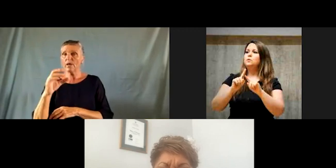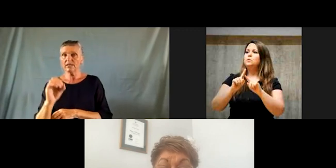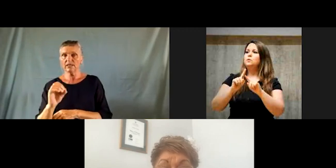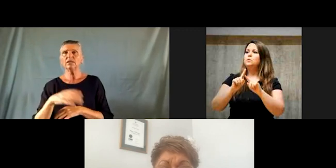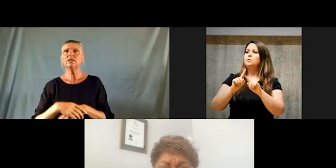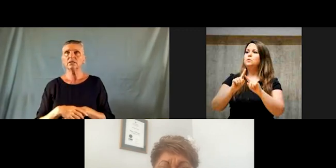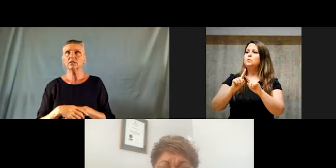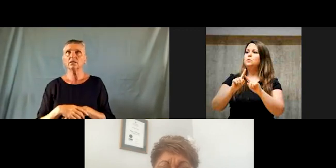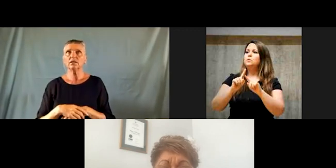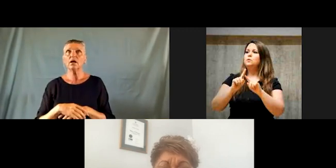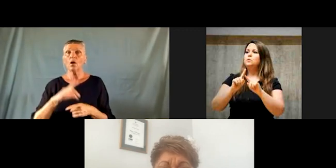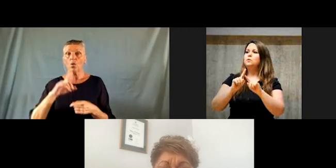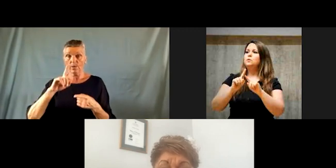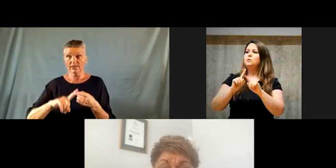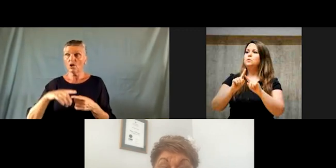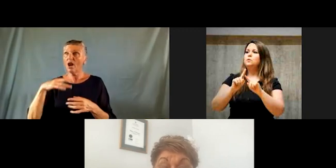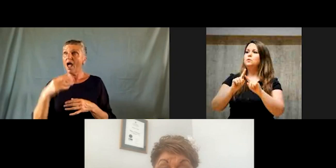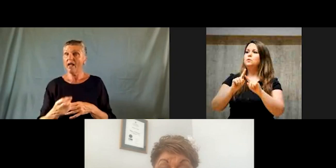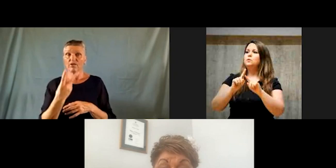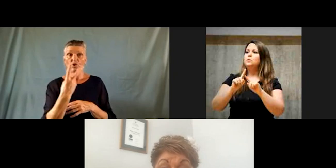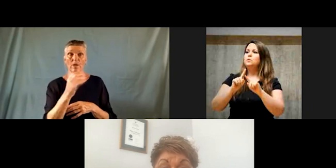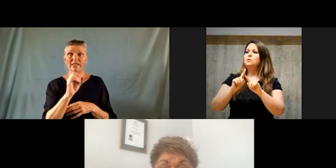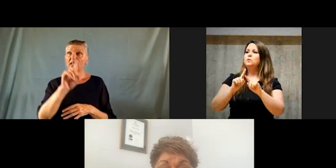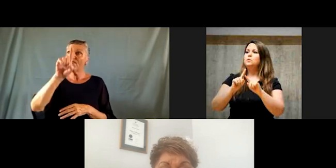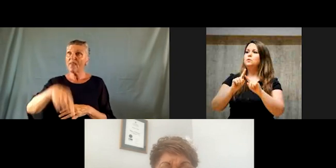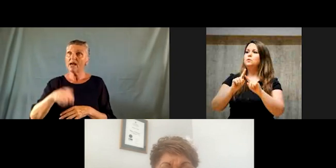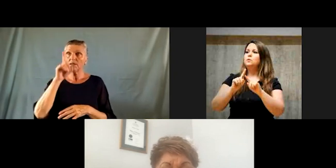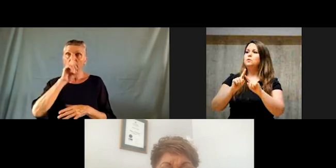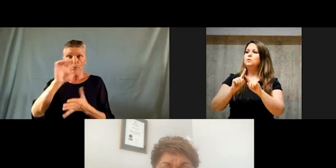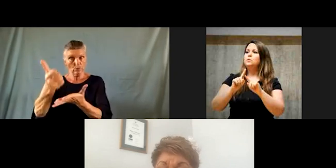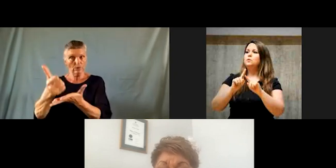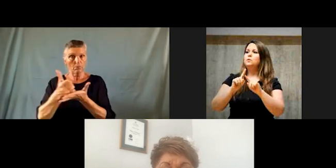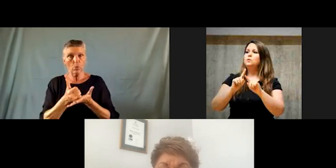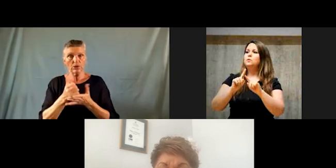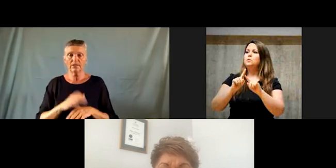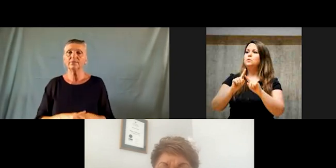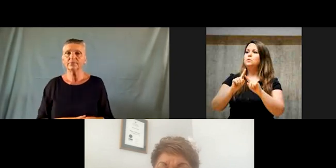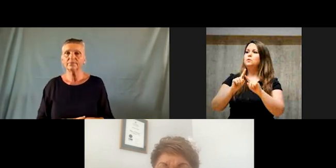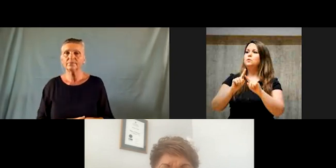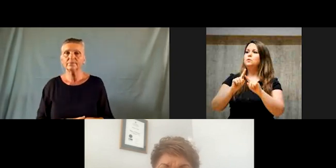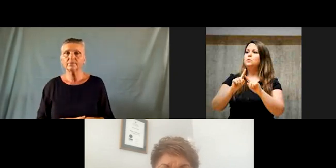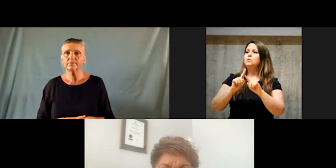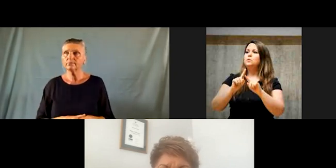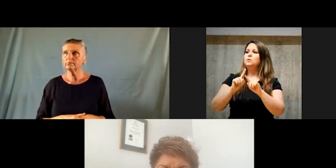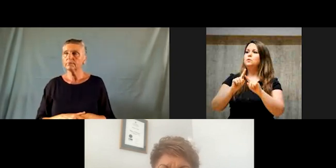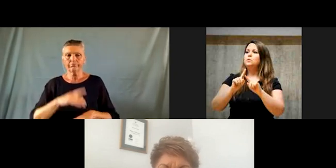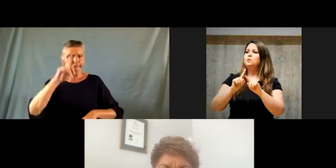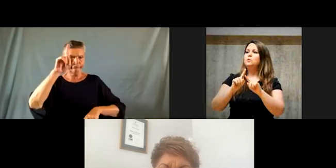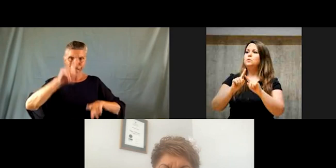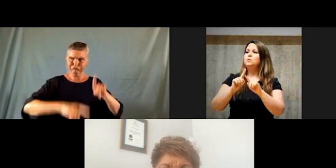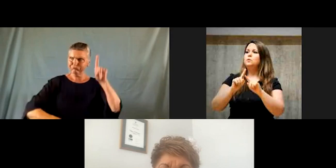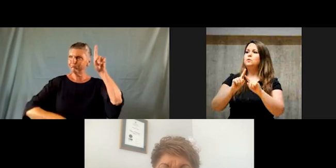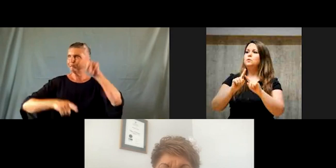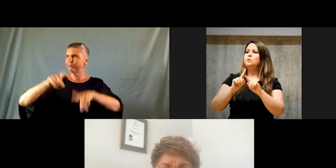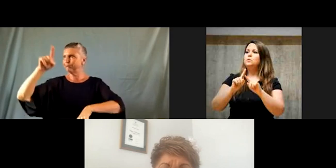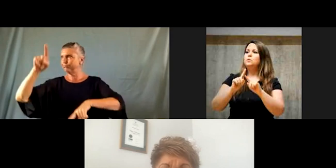have and continue to have over 20,000 supporters. And this is from all areas